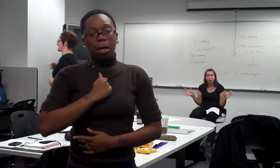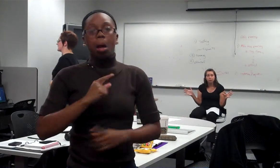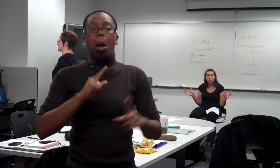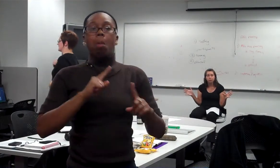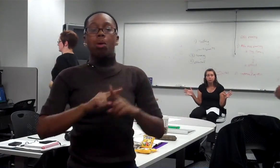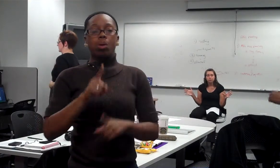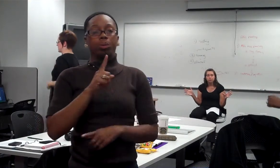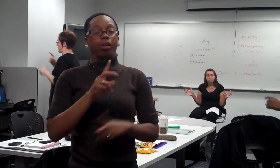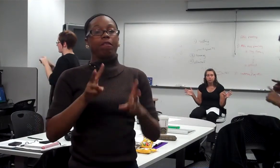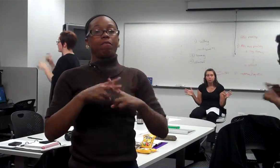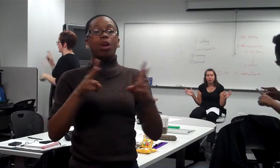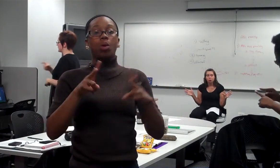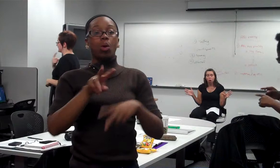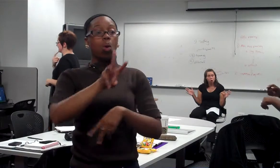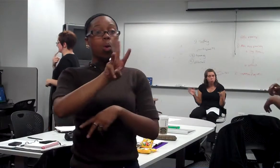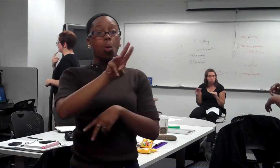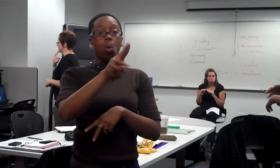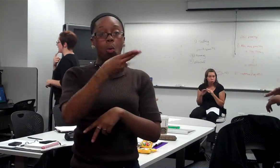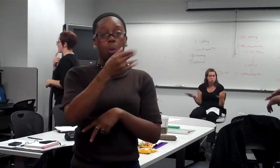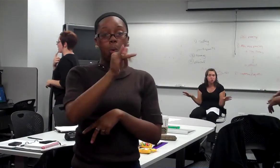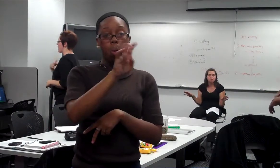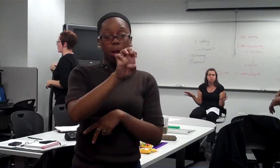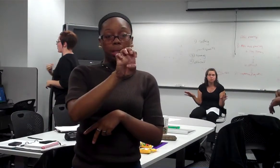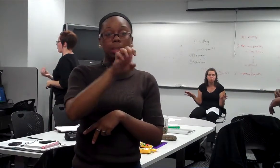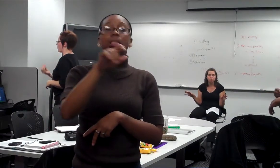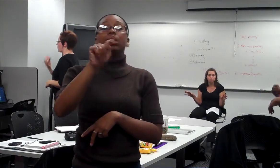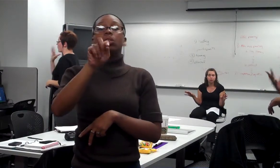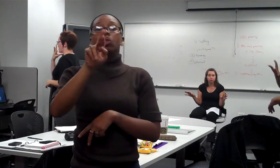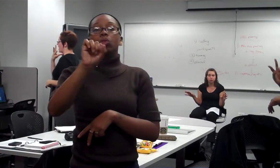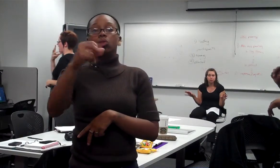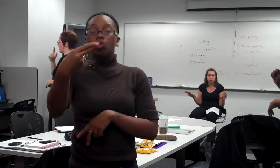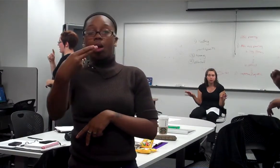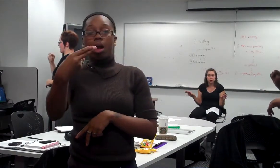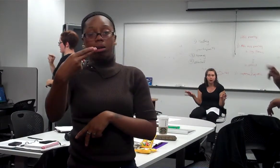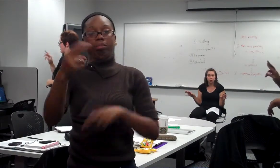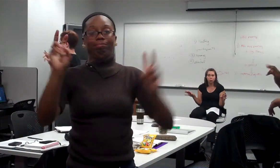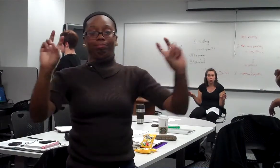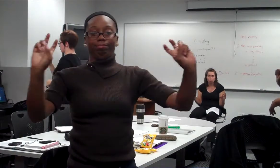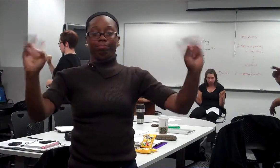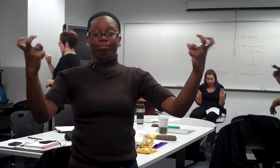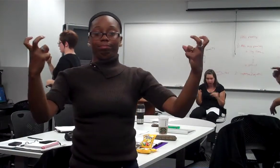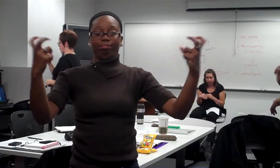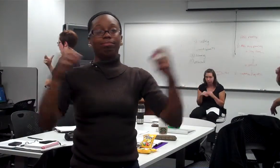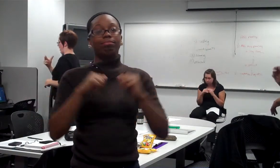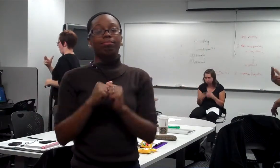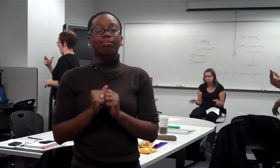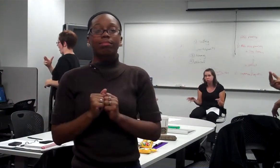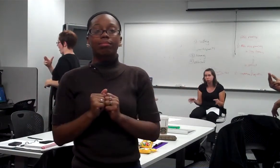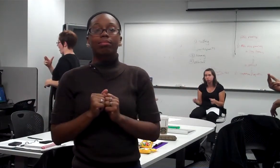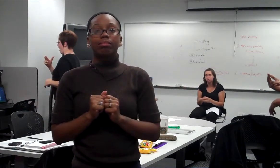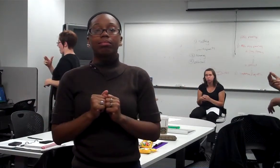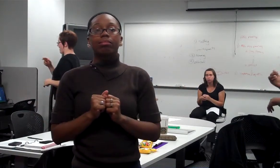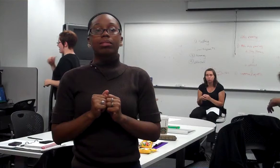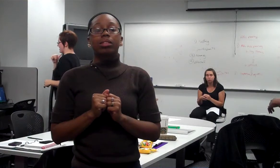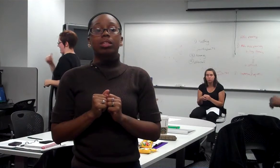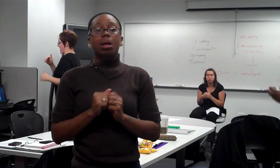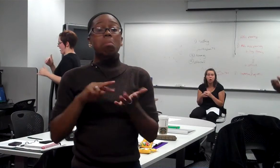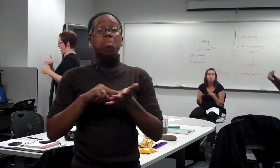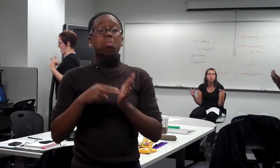trash. They all were 3 sheets to the wind, and they had a bunch of little children with them, none of